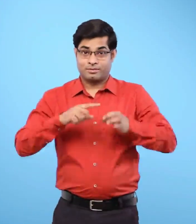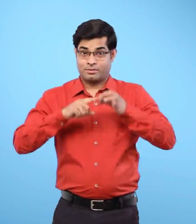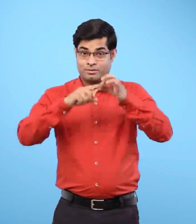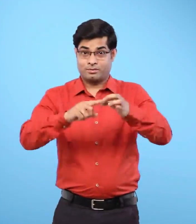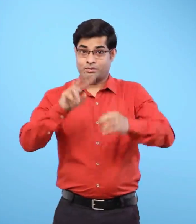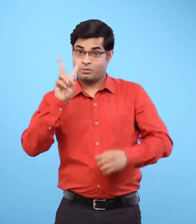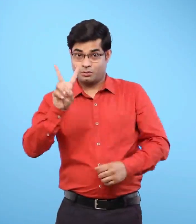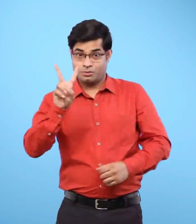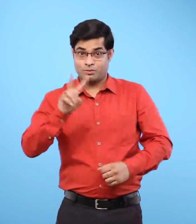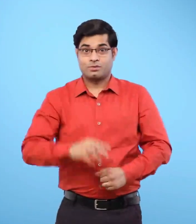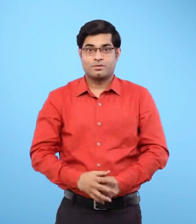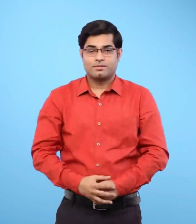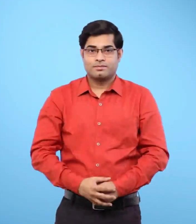Question 2.